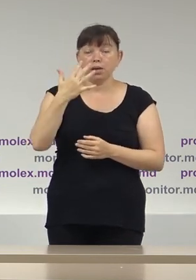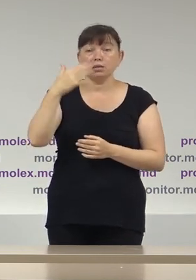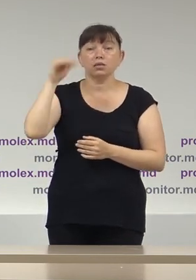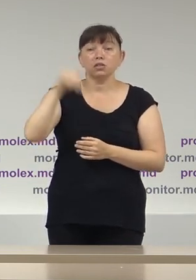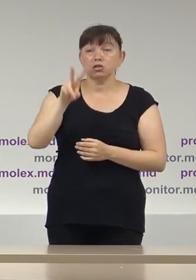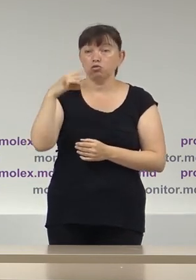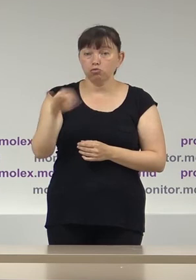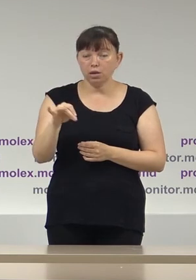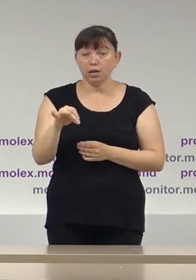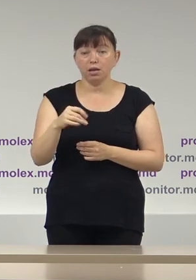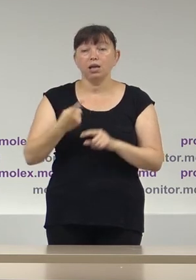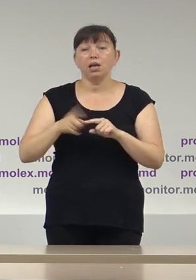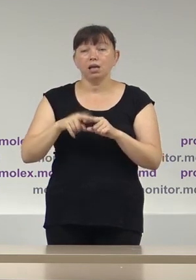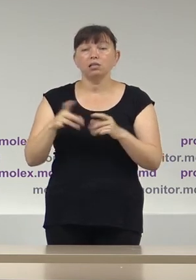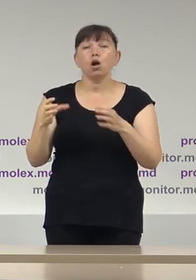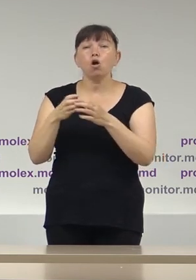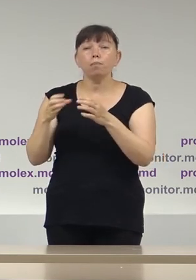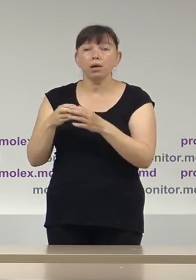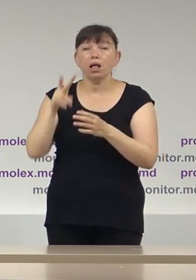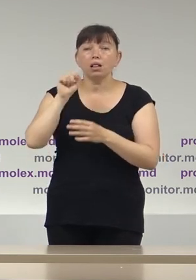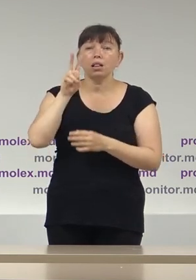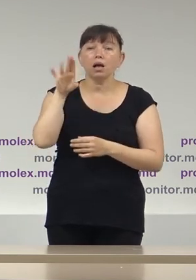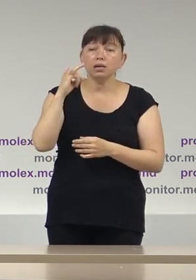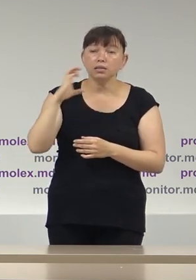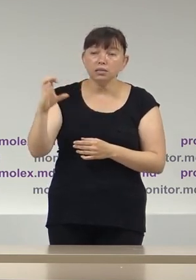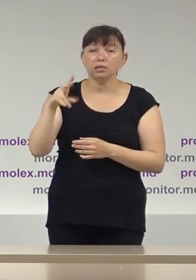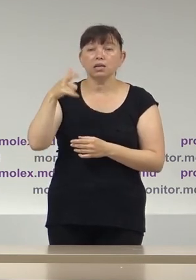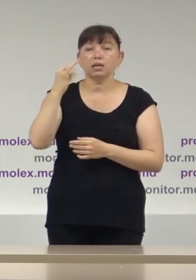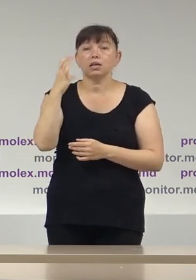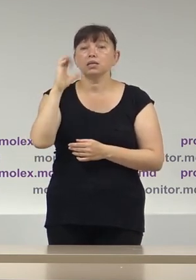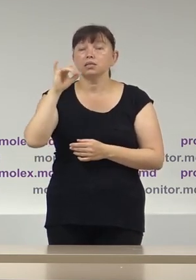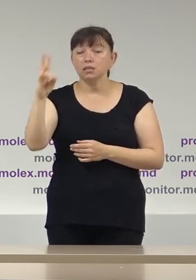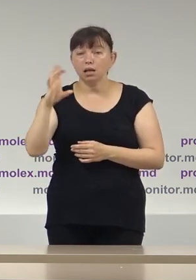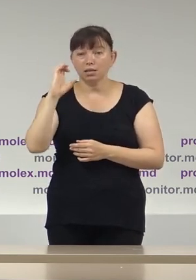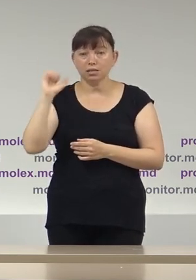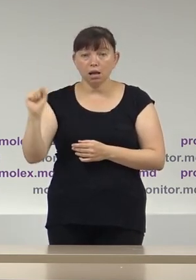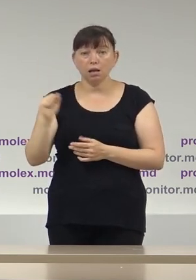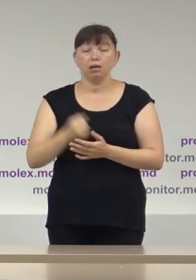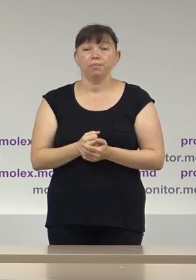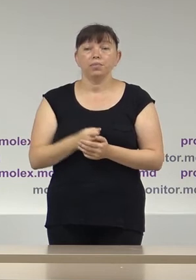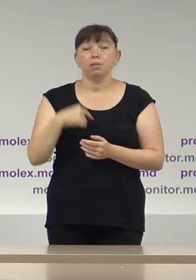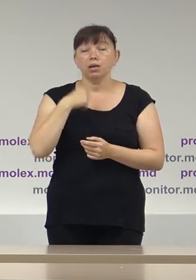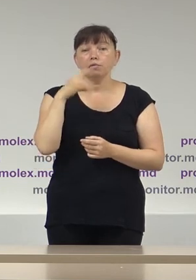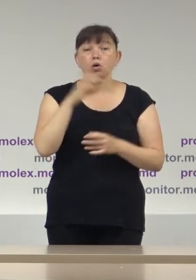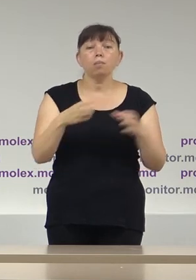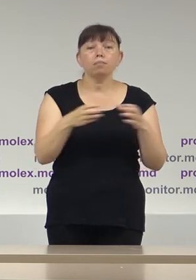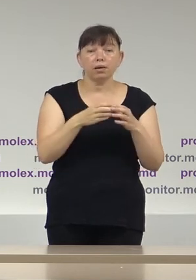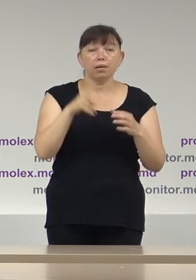concluded. It is about Dignity and Truth platform involving 55,000 lei from Lactis and Grisan